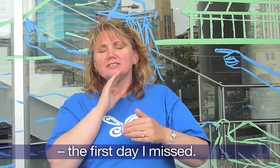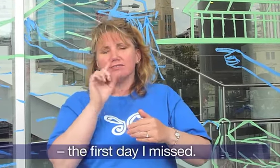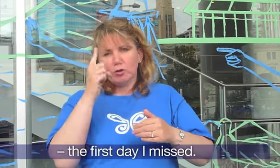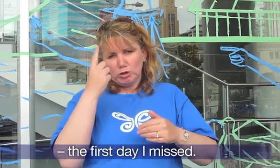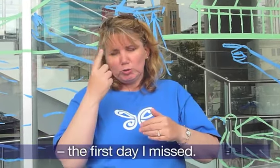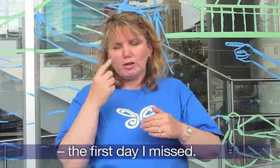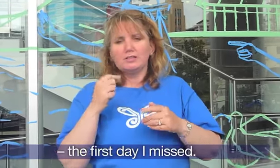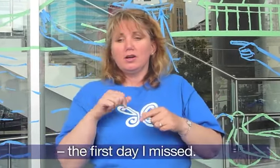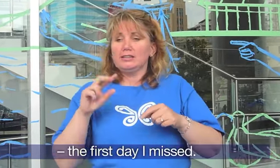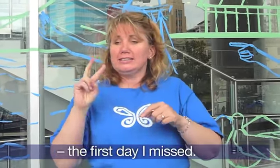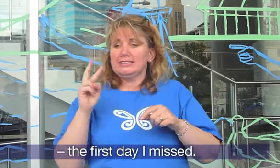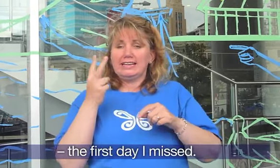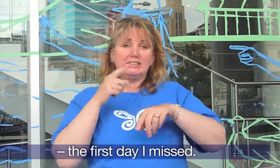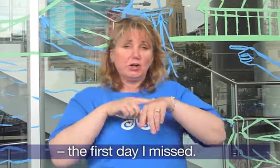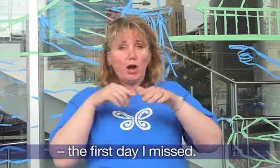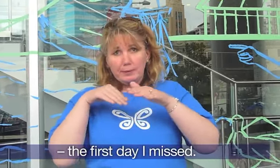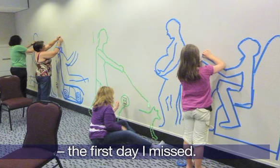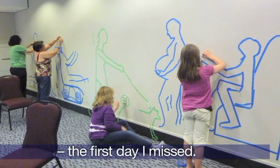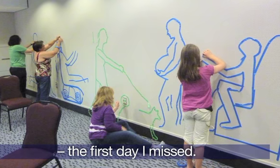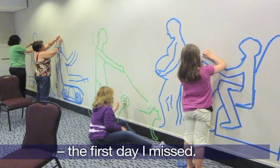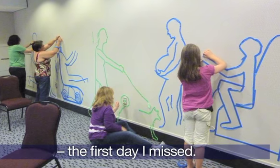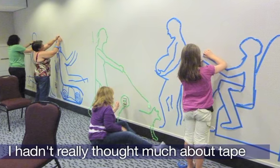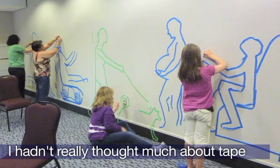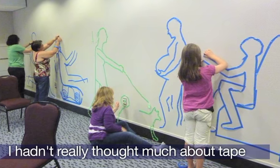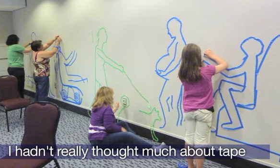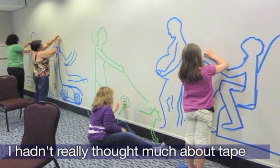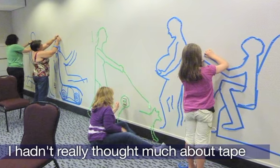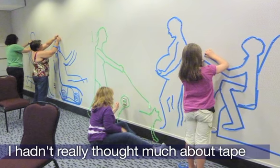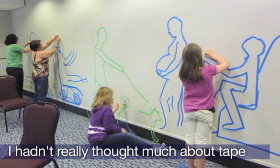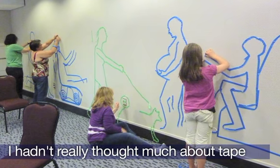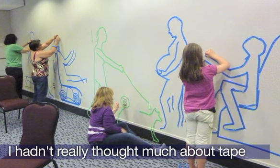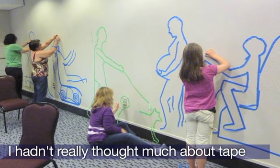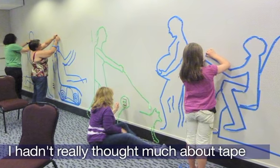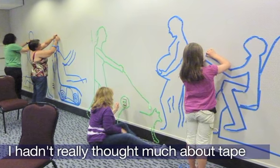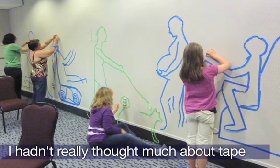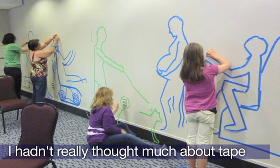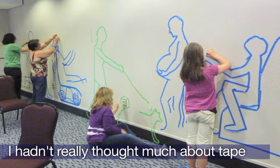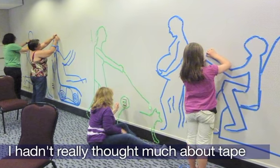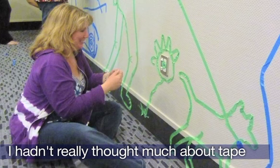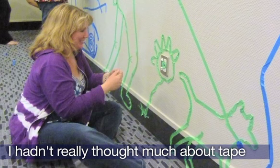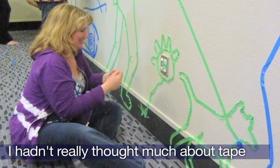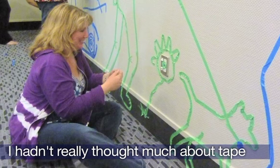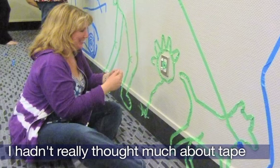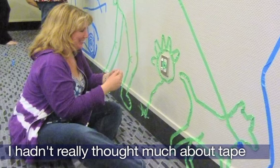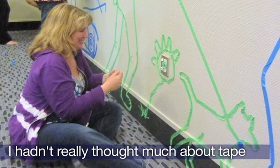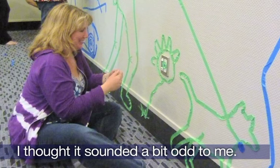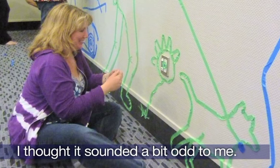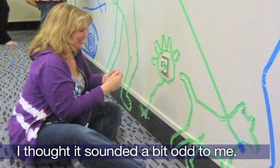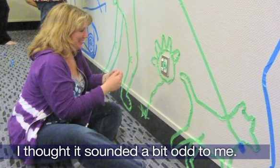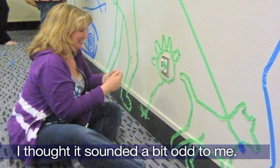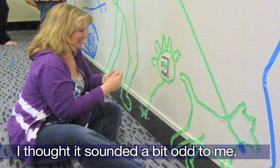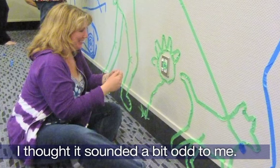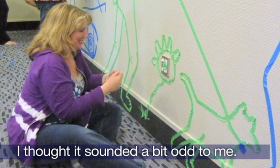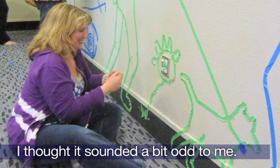day I started yesterday, this first day I missed, and I came in yesterday. I didn't really had thought much about tape. I thought,